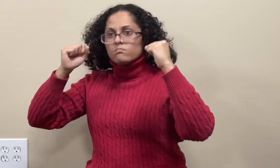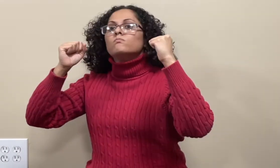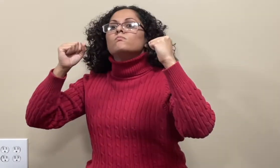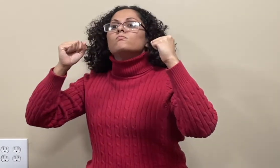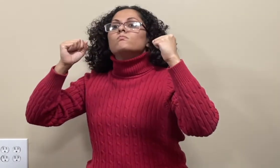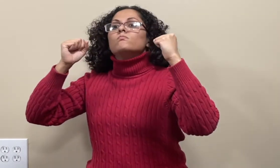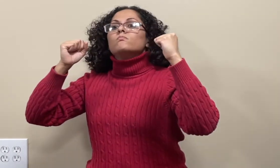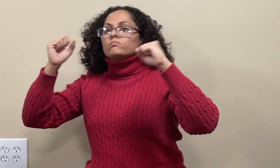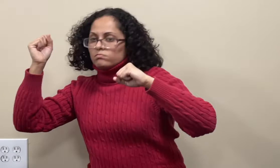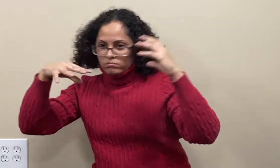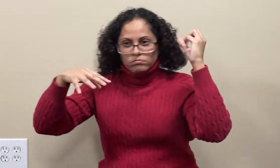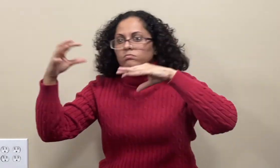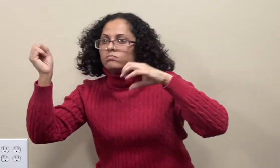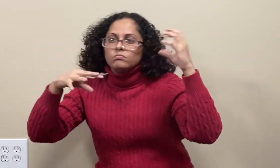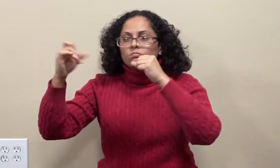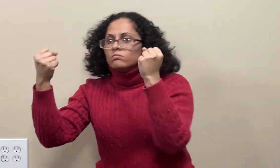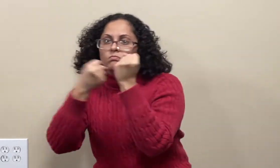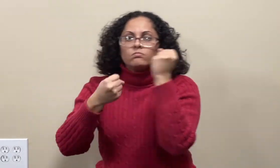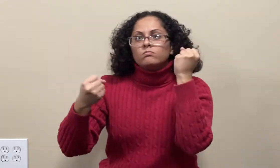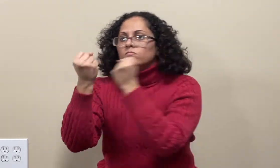is always a positive thing.